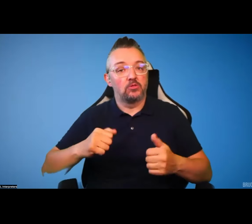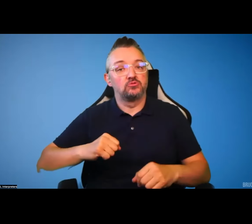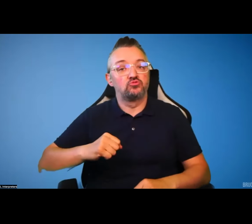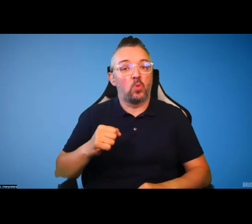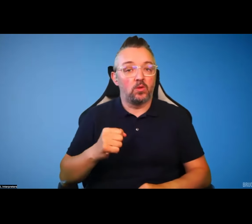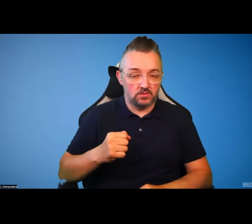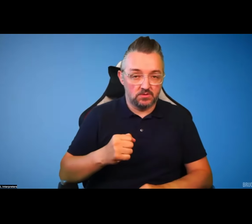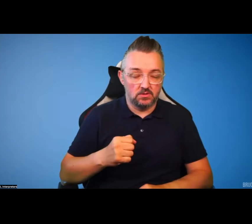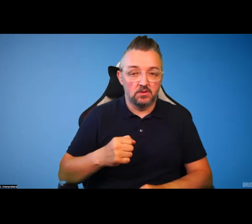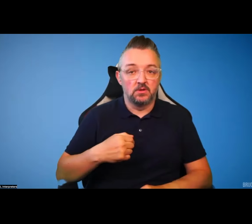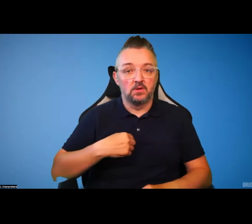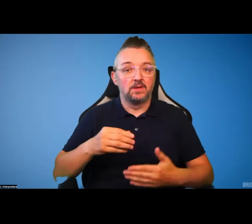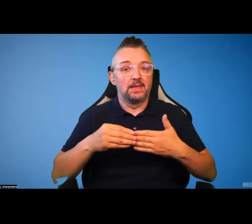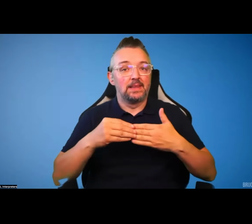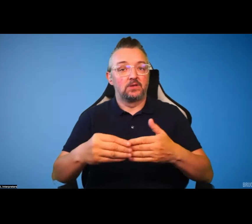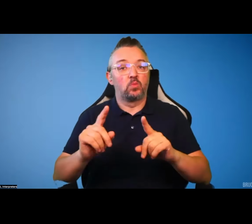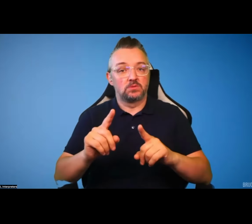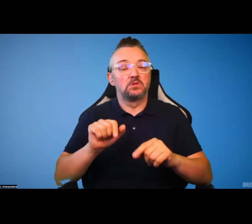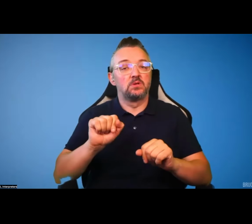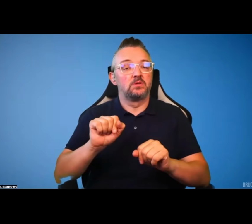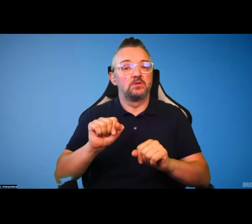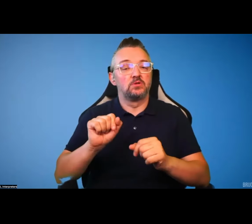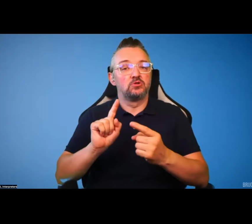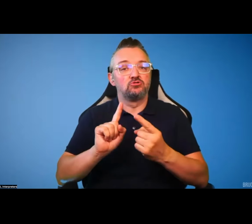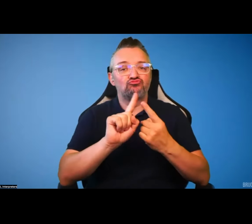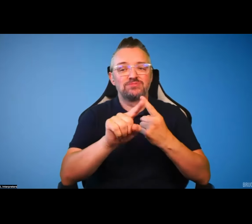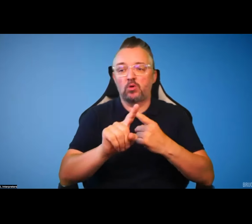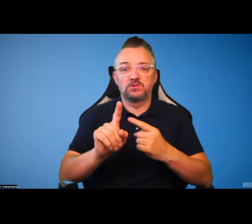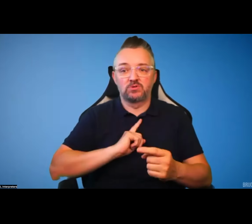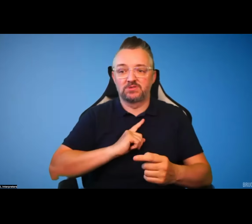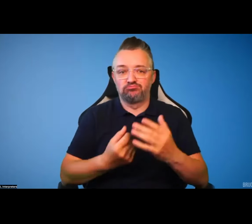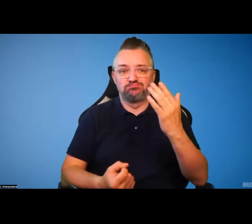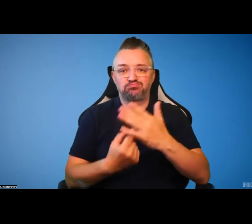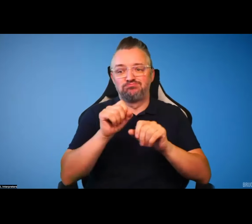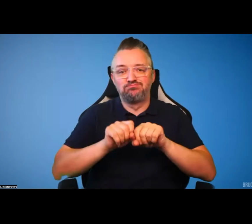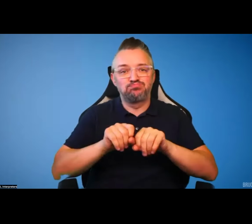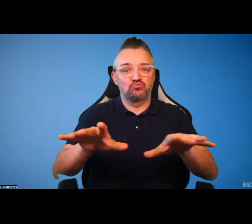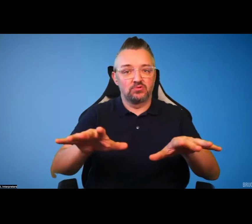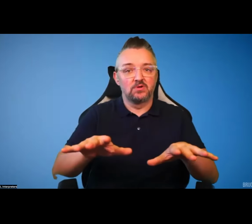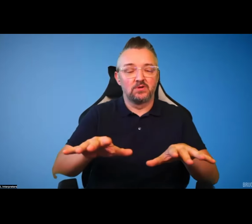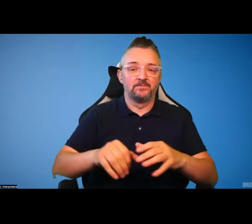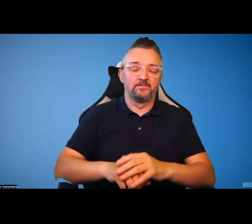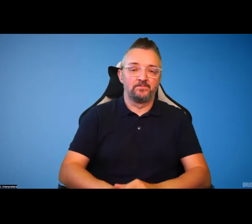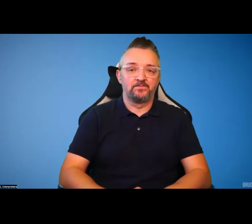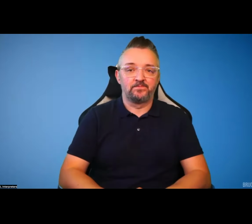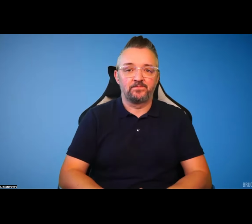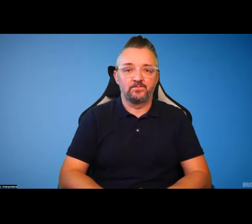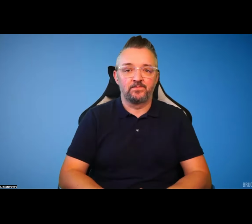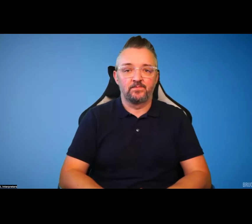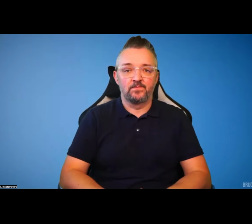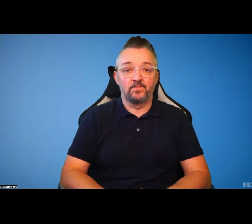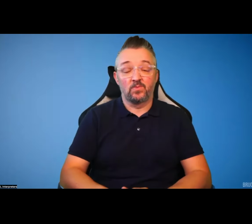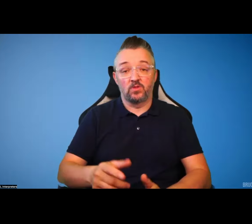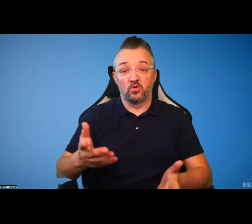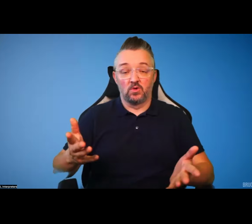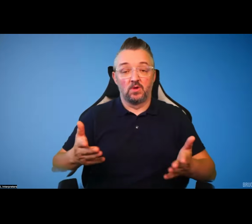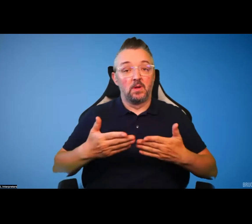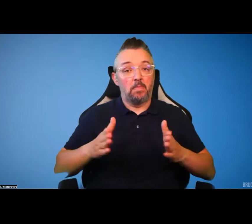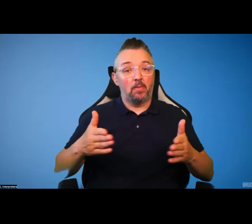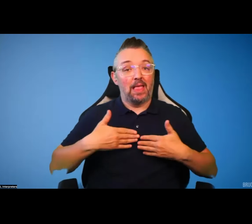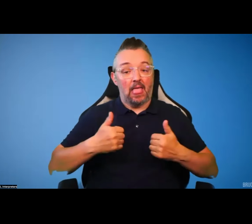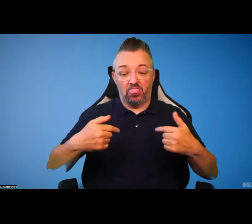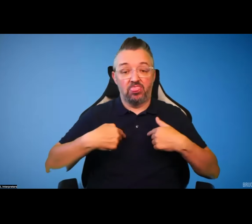are leading the response to the current monkeypox outbreak as the National Public Health Agency. So public health, we tend